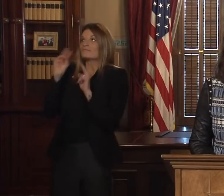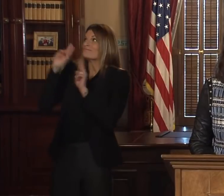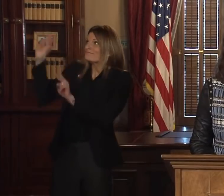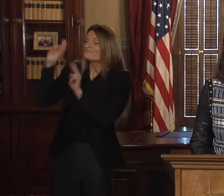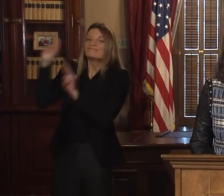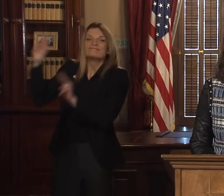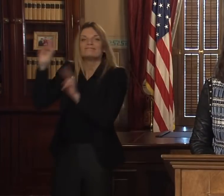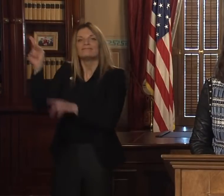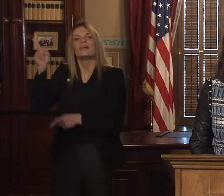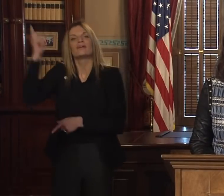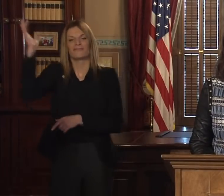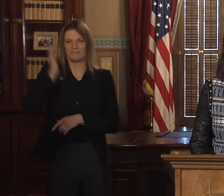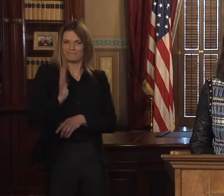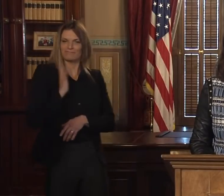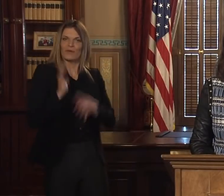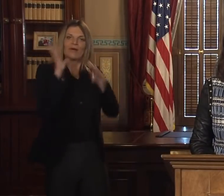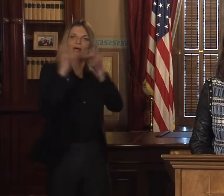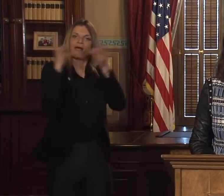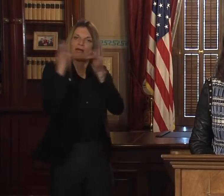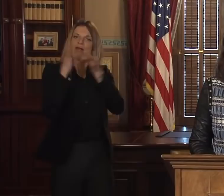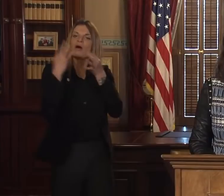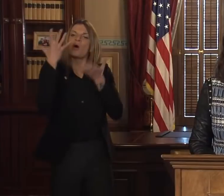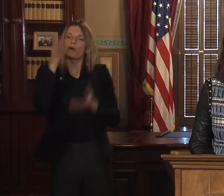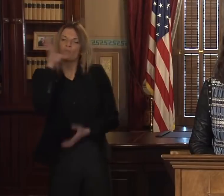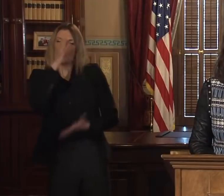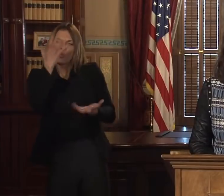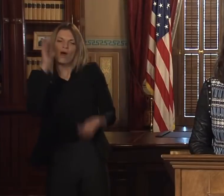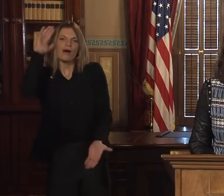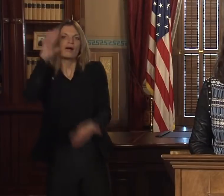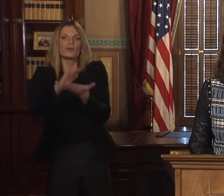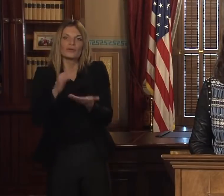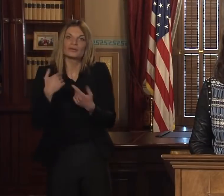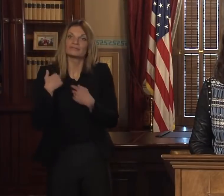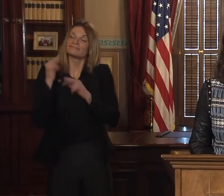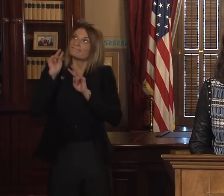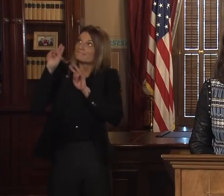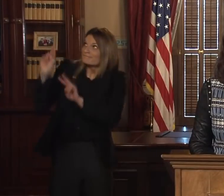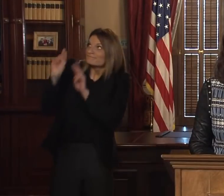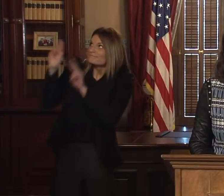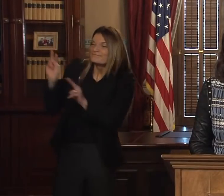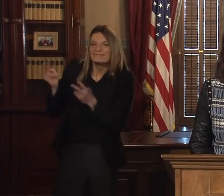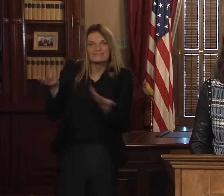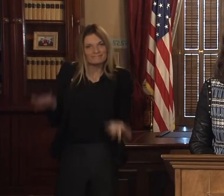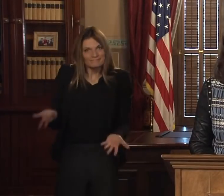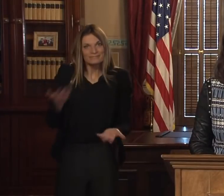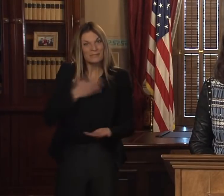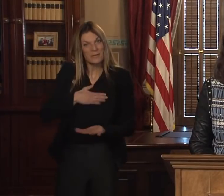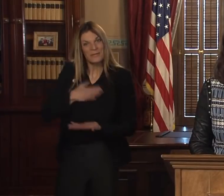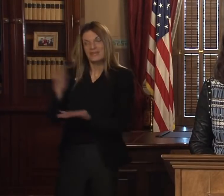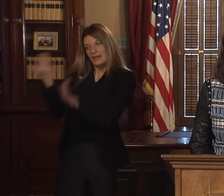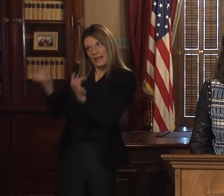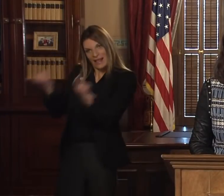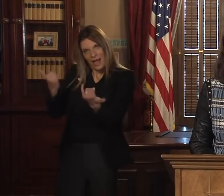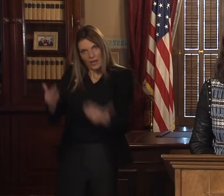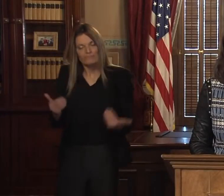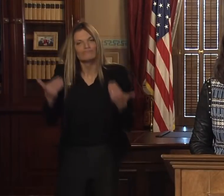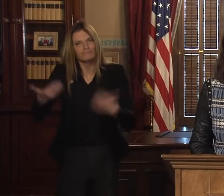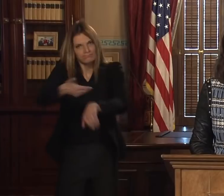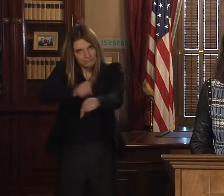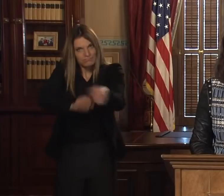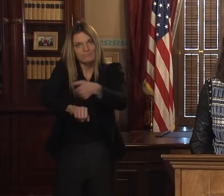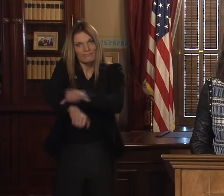want to be a partner in fighting this virus, we invite them to take this step as the very first thing they do